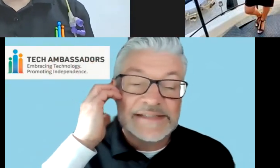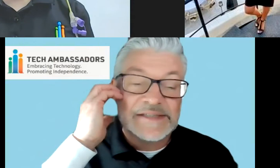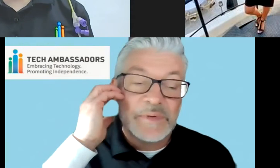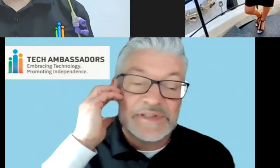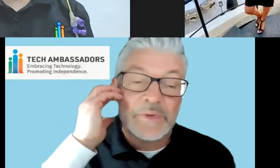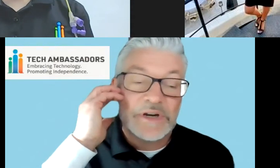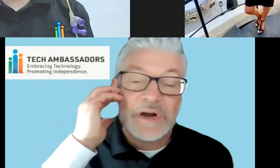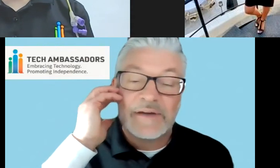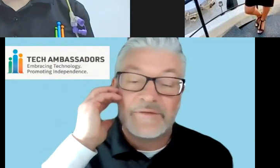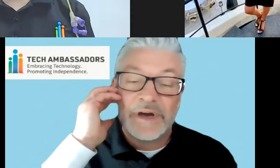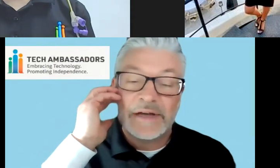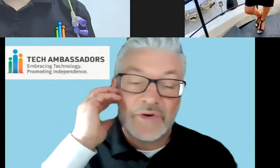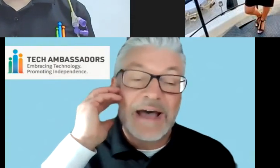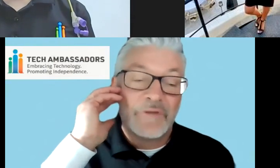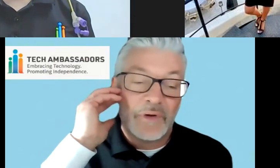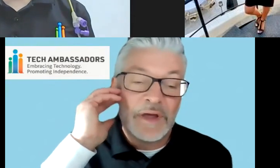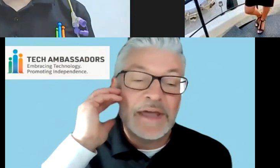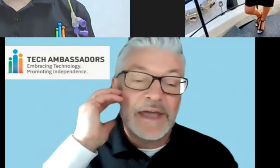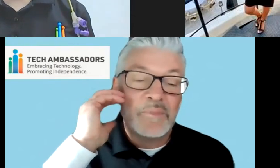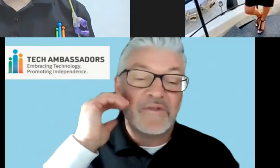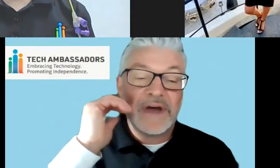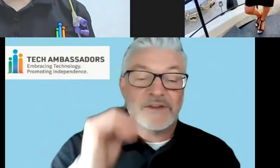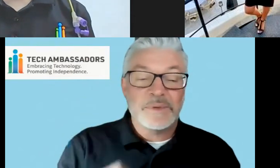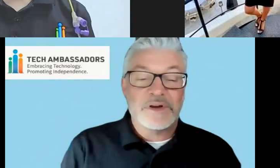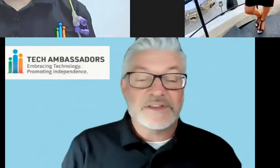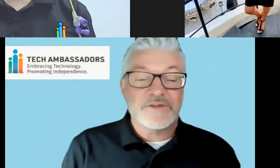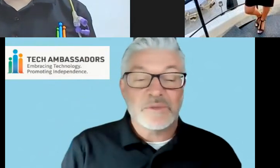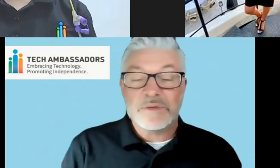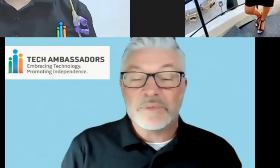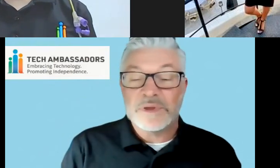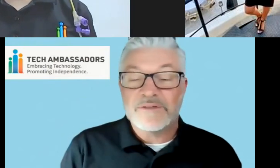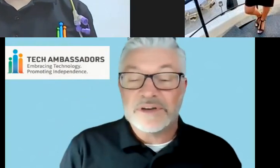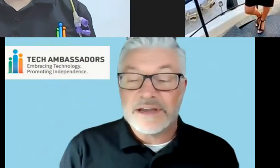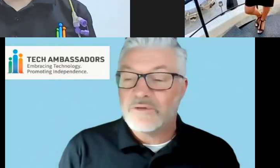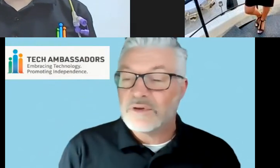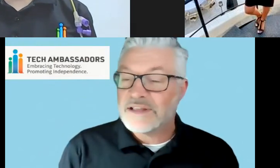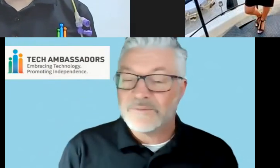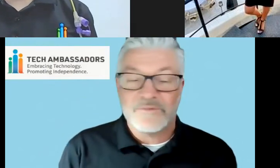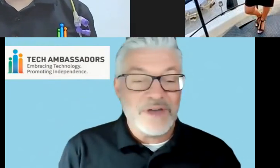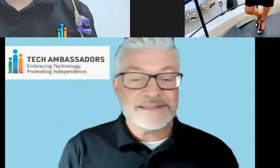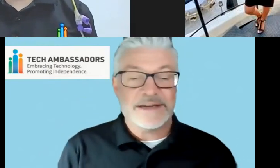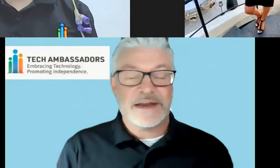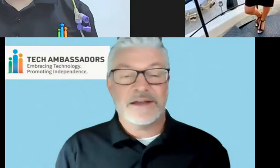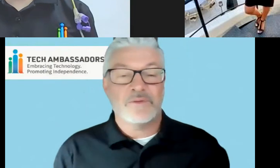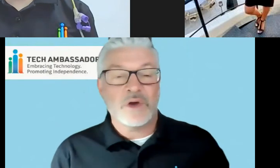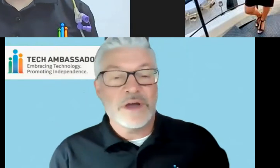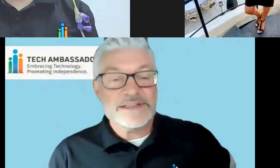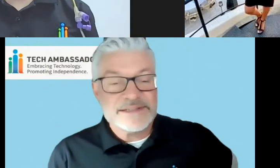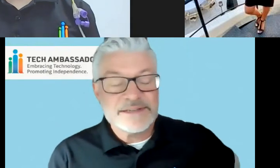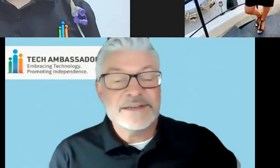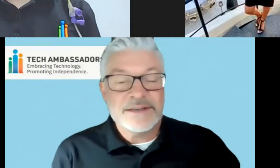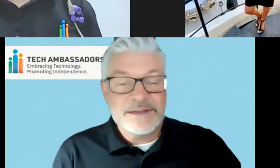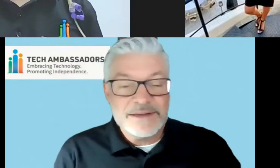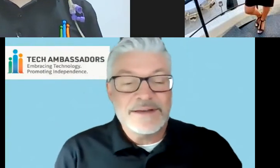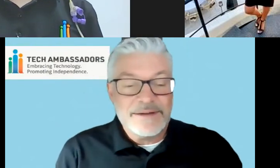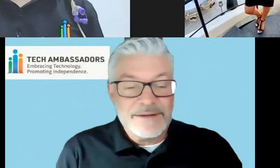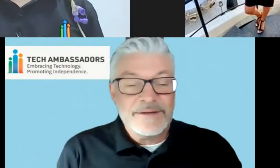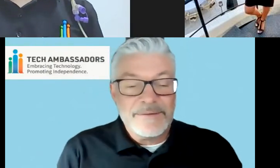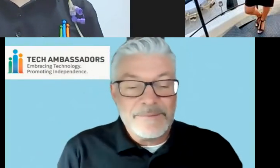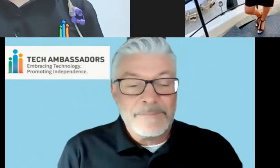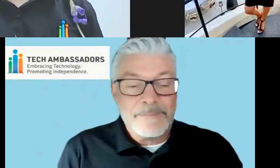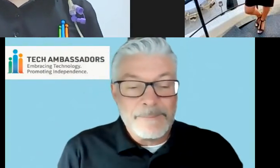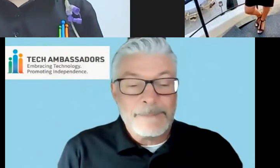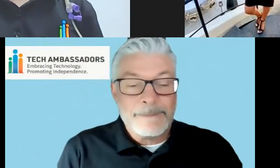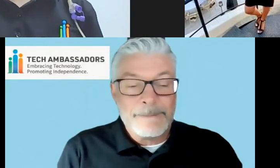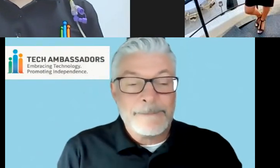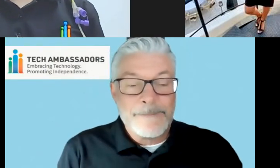long distance, but we still want to travel and provide experiences for the people we love and care for. That's a fascinating request. So I think